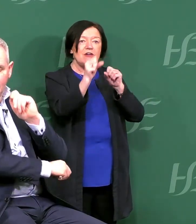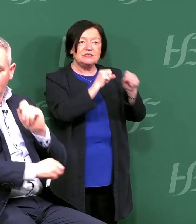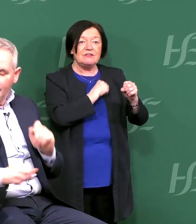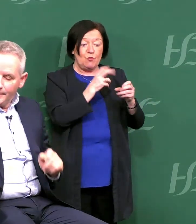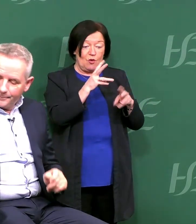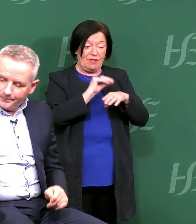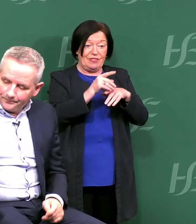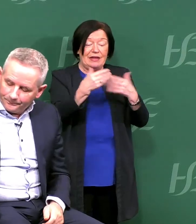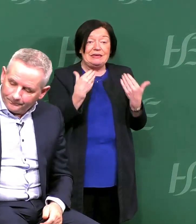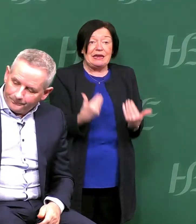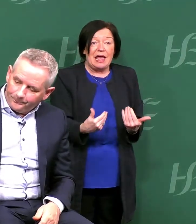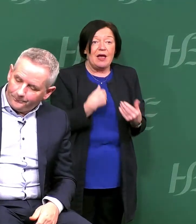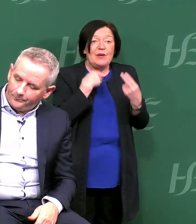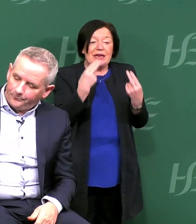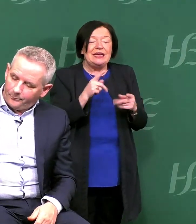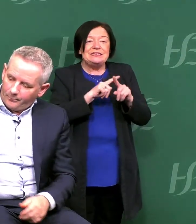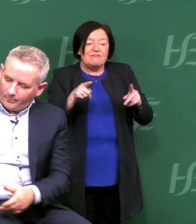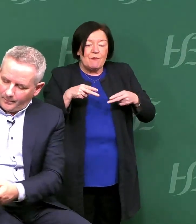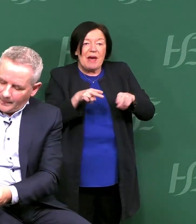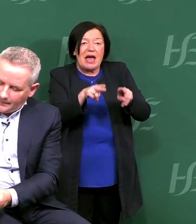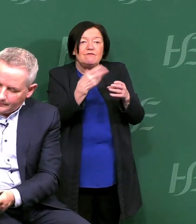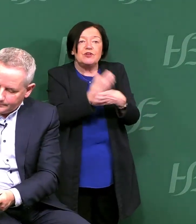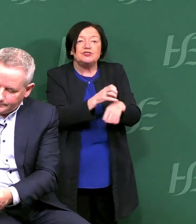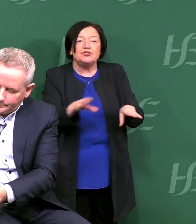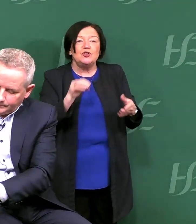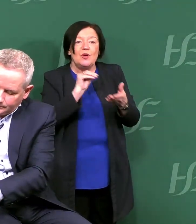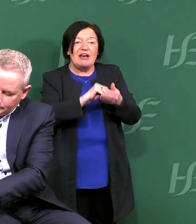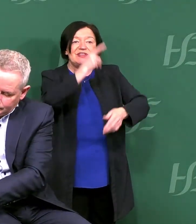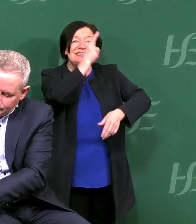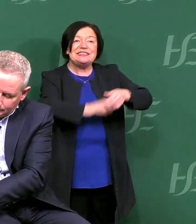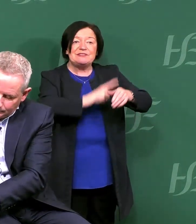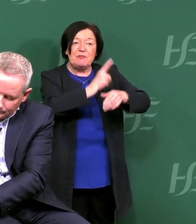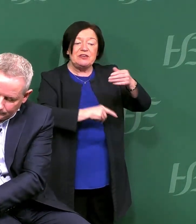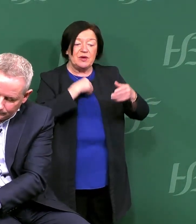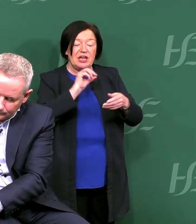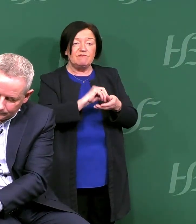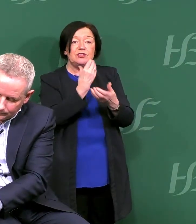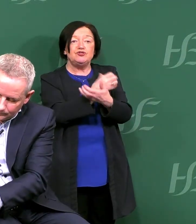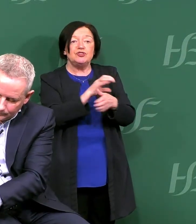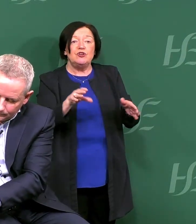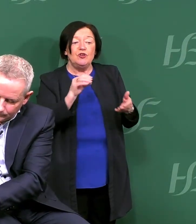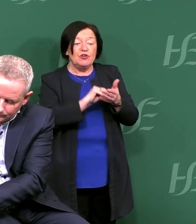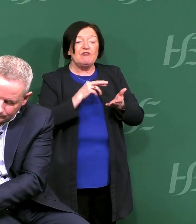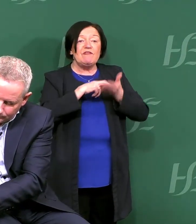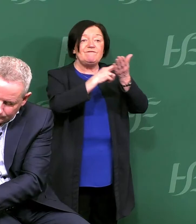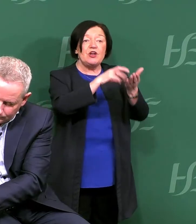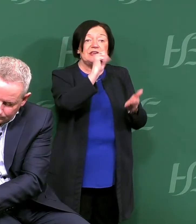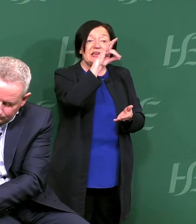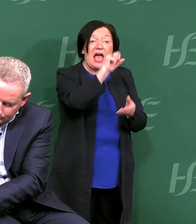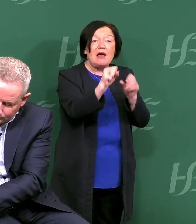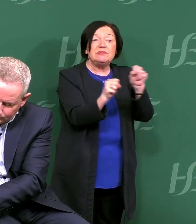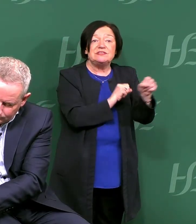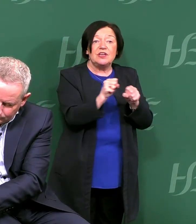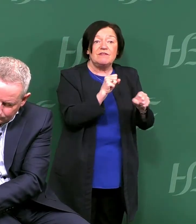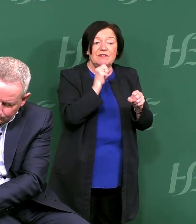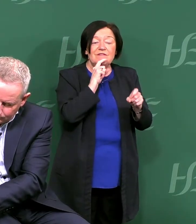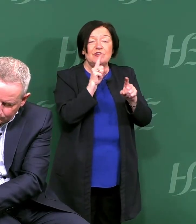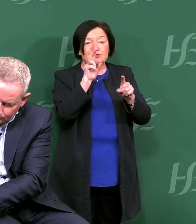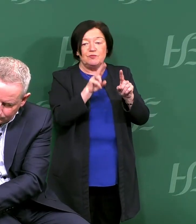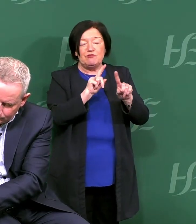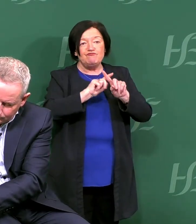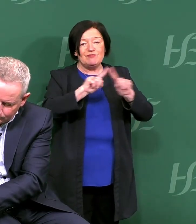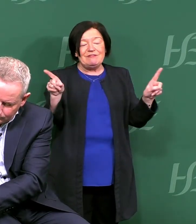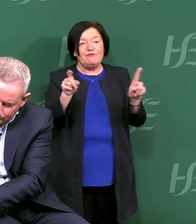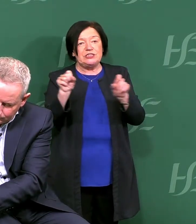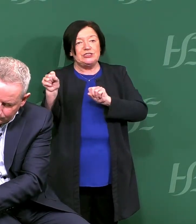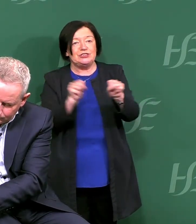that. And we also need pathways for children who have a disability. Often we have children who get referred to CAMS services who really need a different type of service,